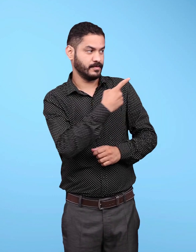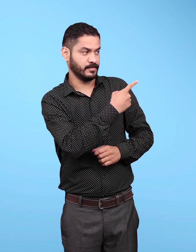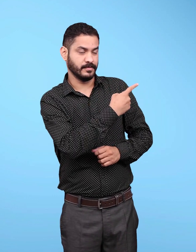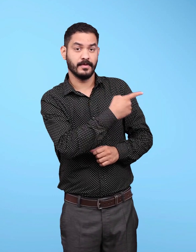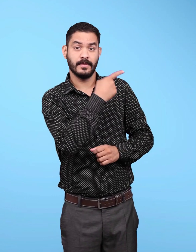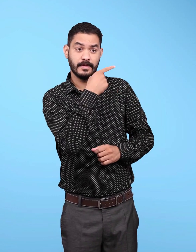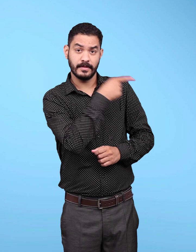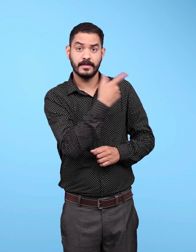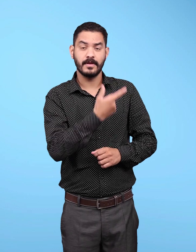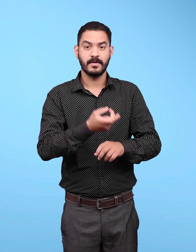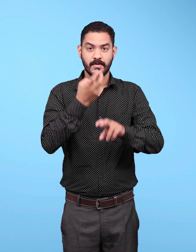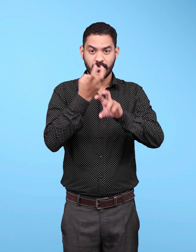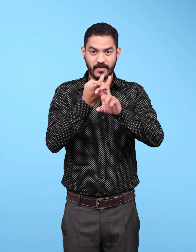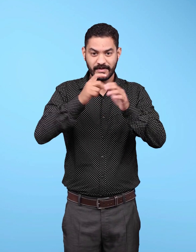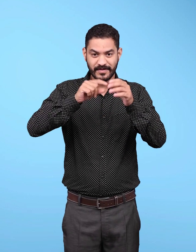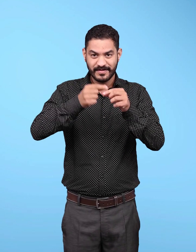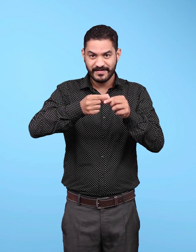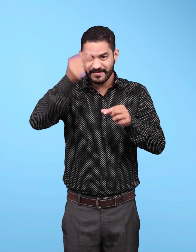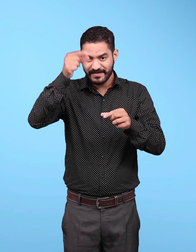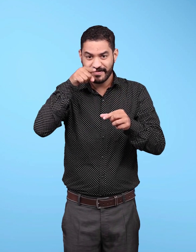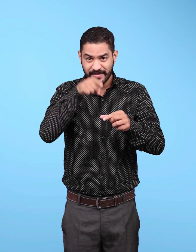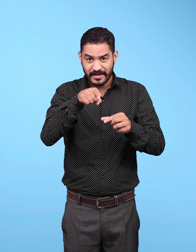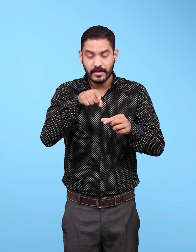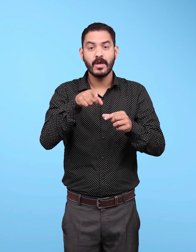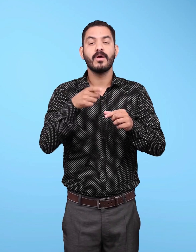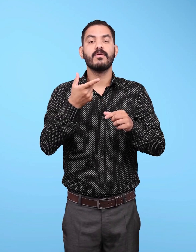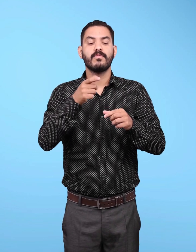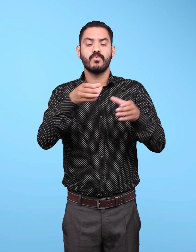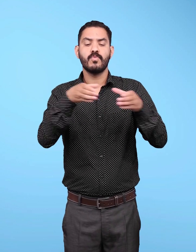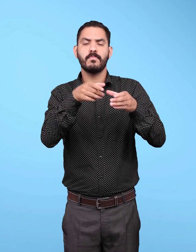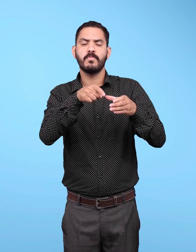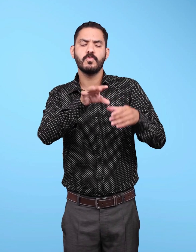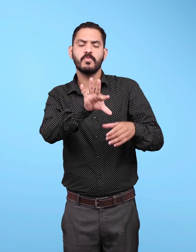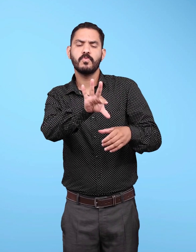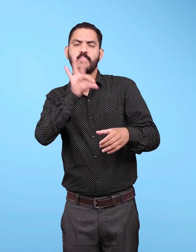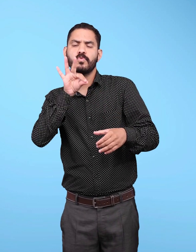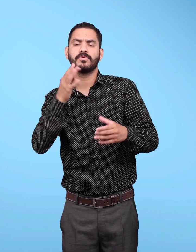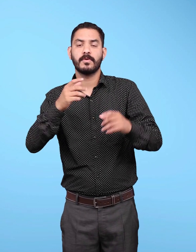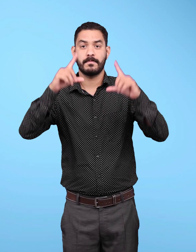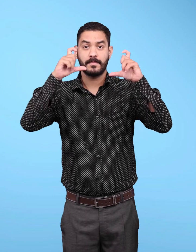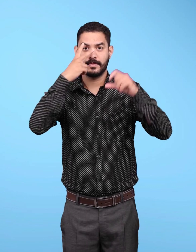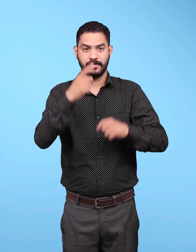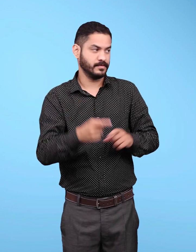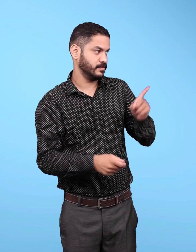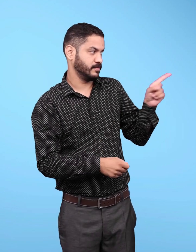tools. Here's a set of captions. Choose the right one for each of the pictures.